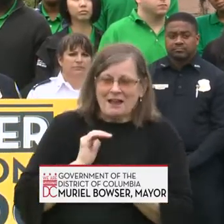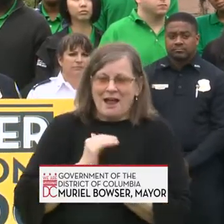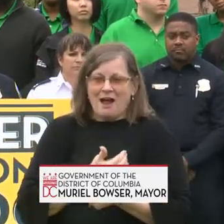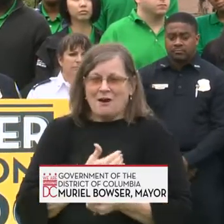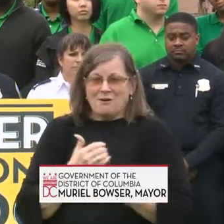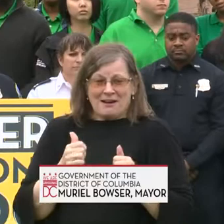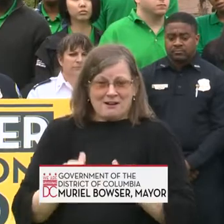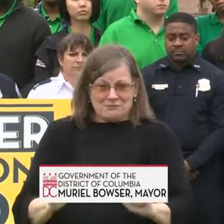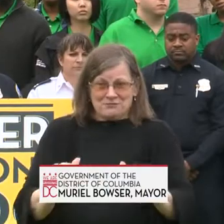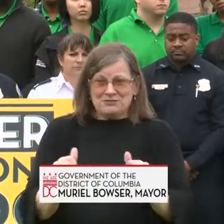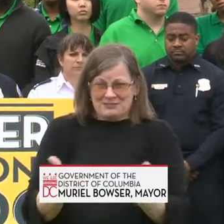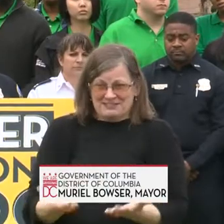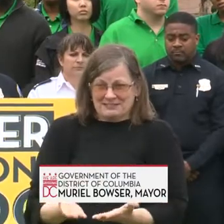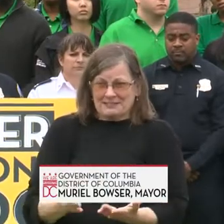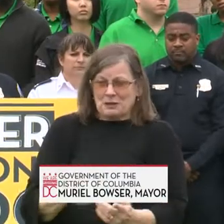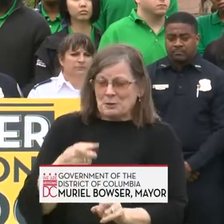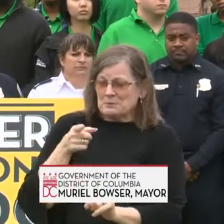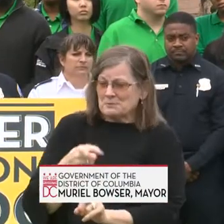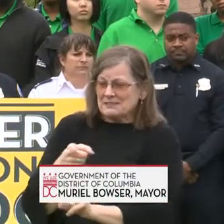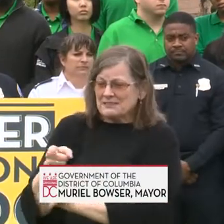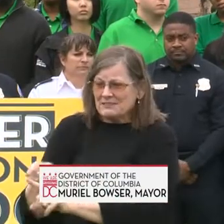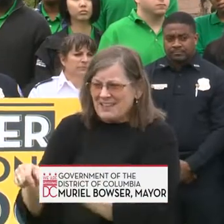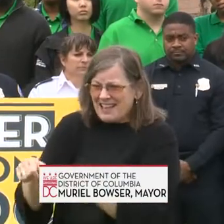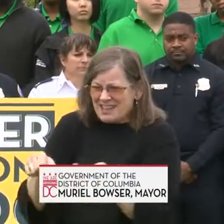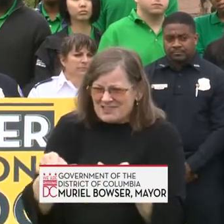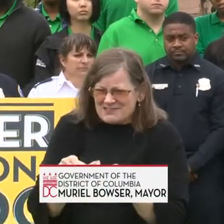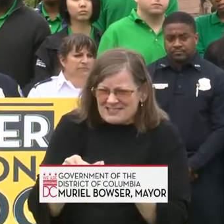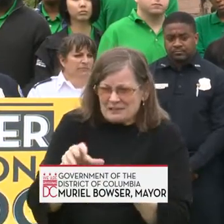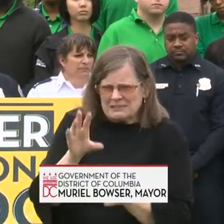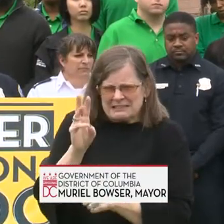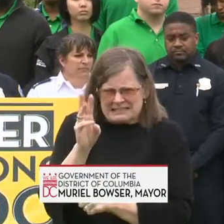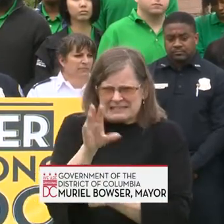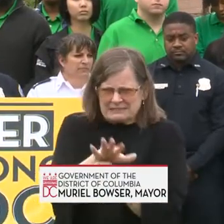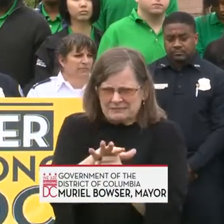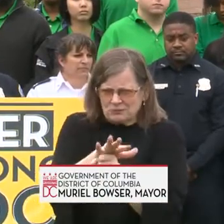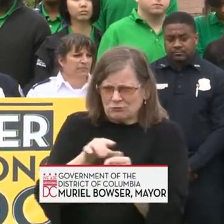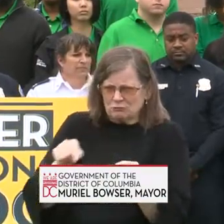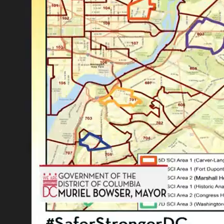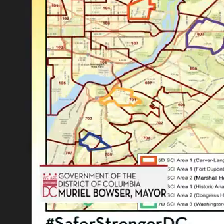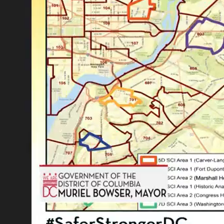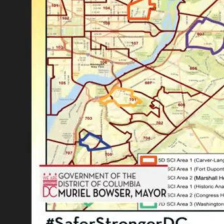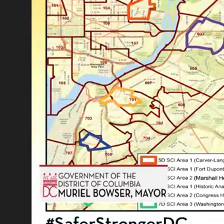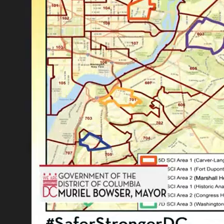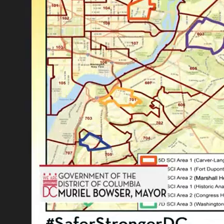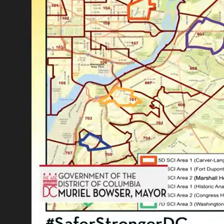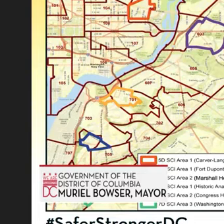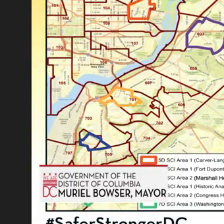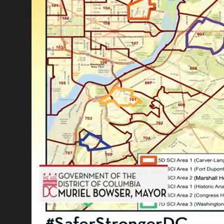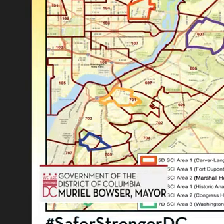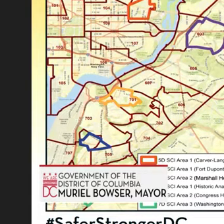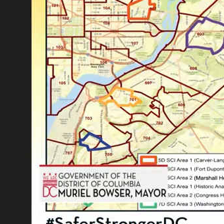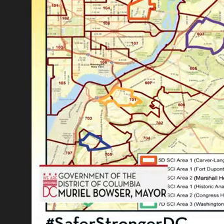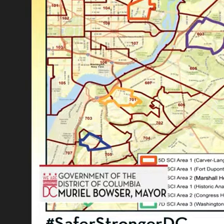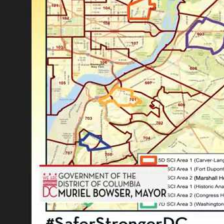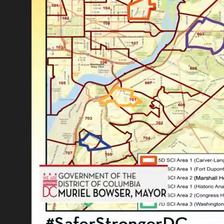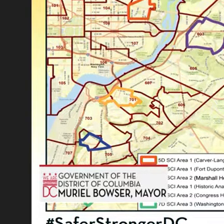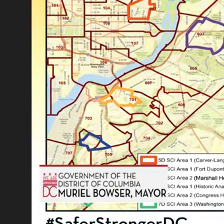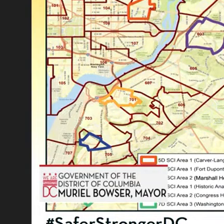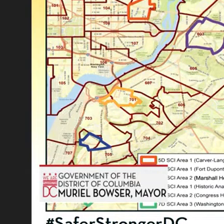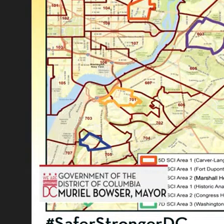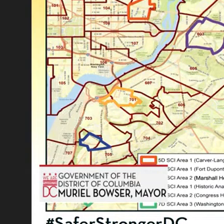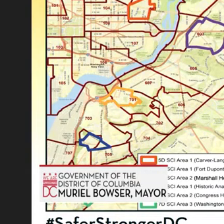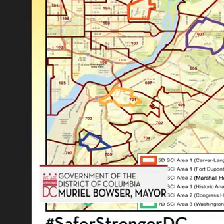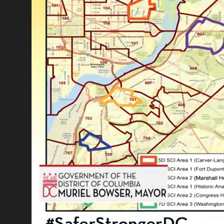in particular, there are 6 specific areas that we have identified, which include in the 5th District, the